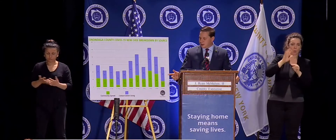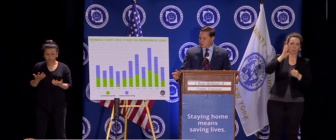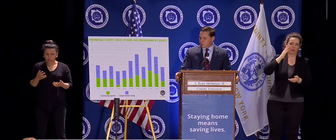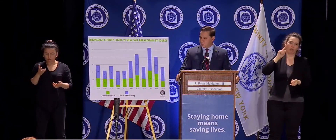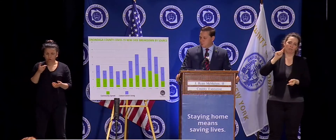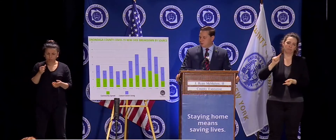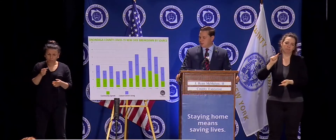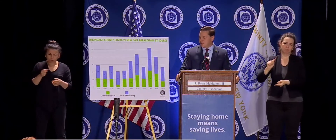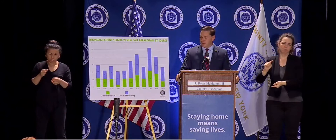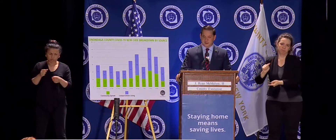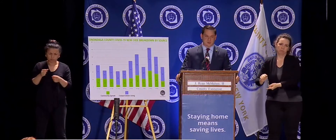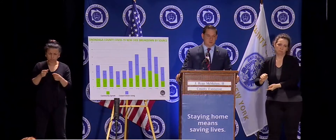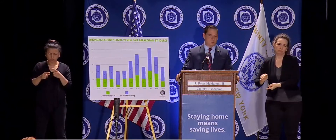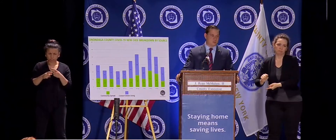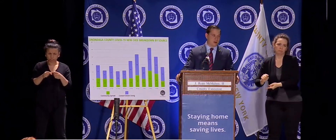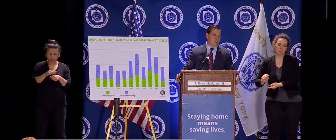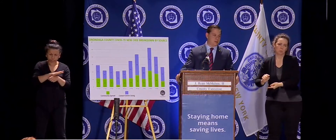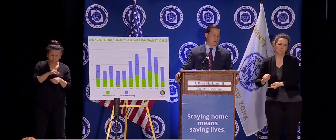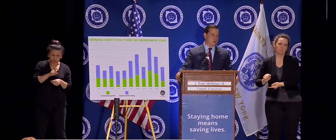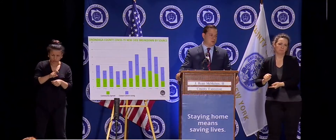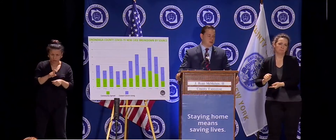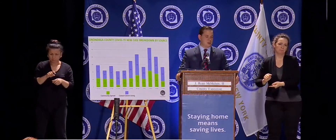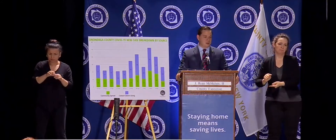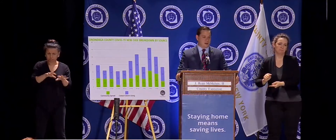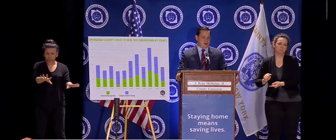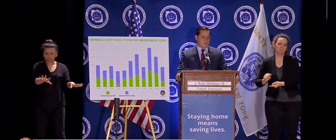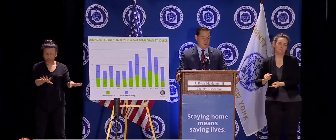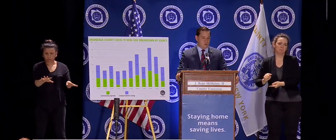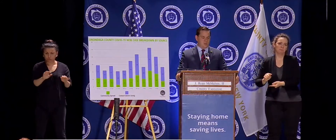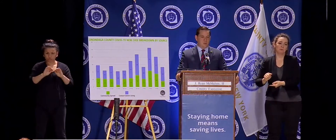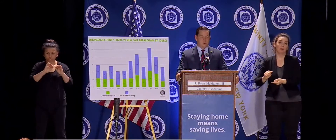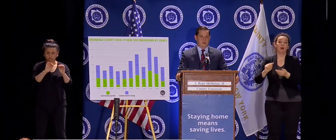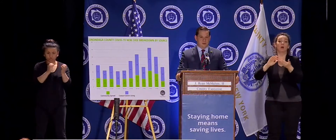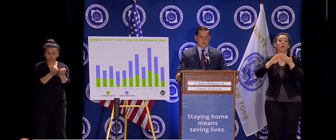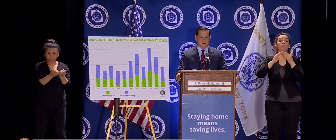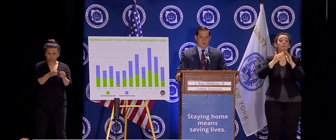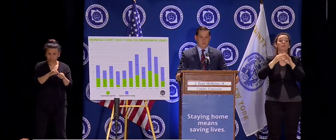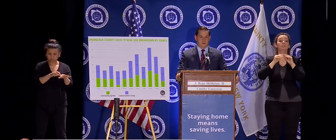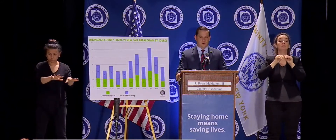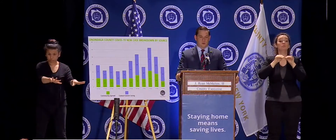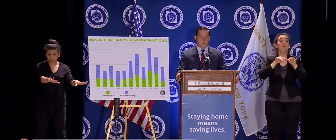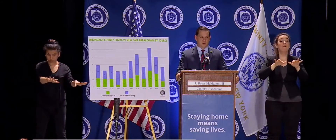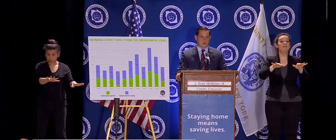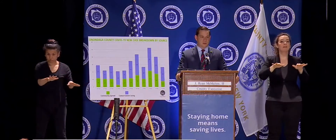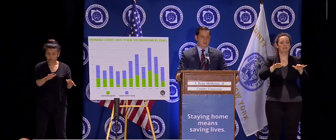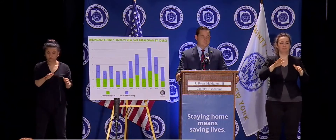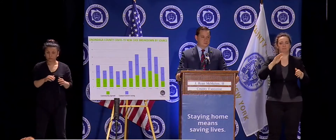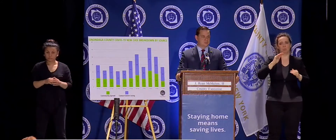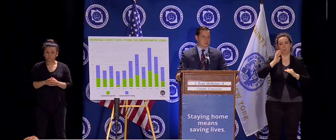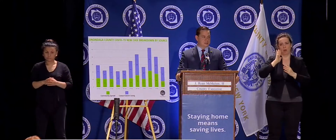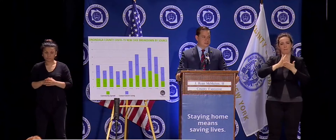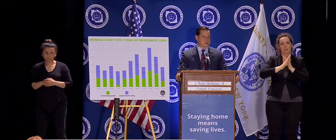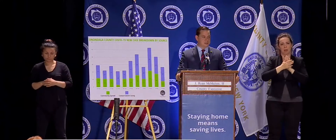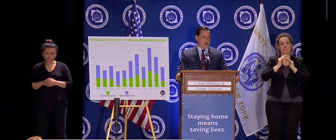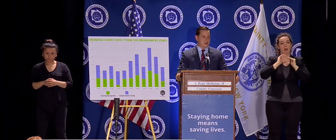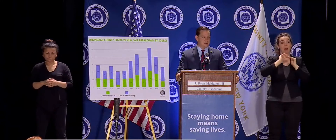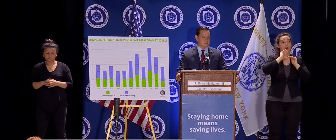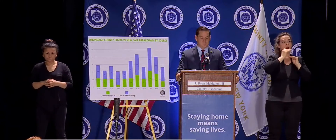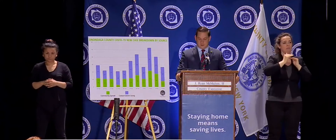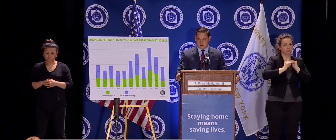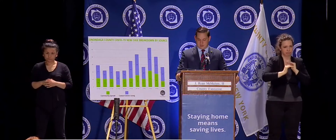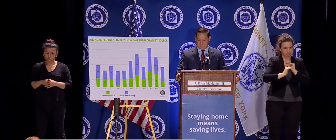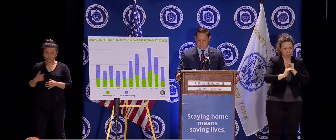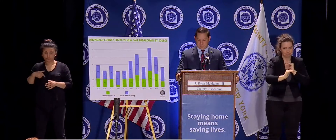it's manageable, Tim. We stabilized the community spread in the community. At one point, it looked like we could really get this thing down